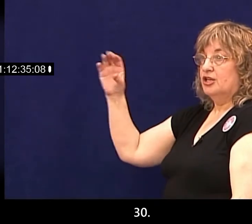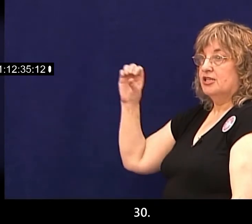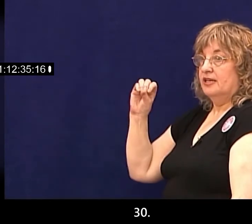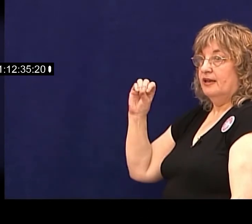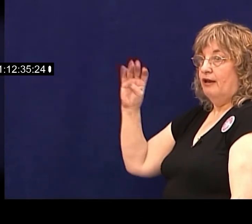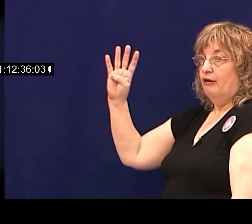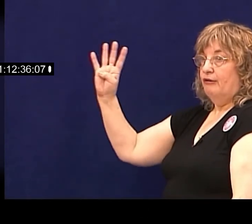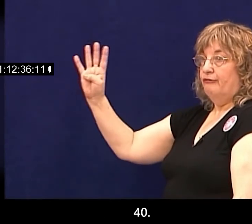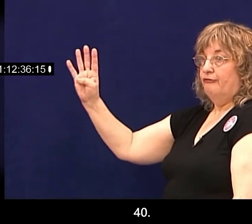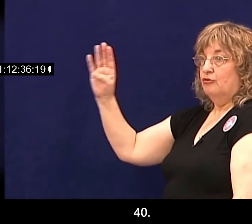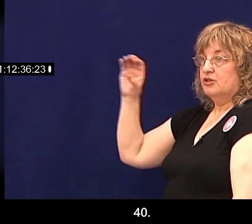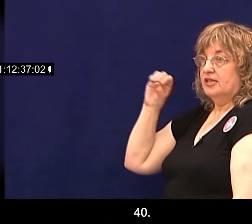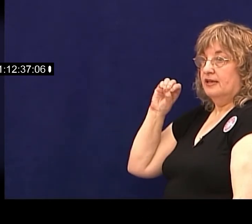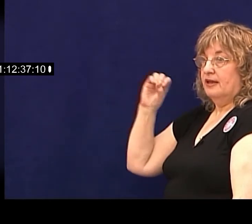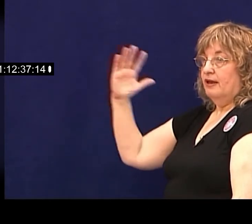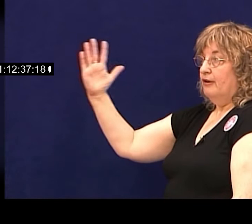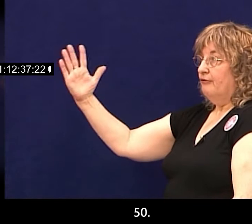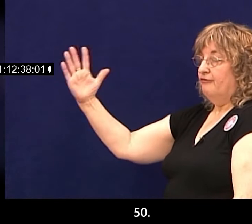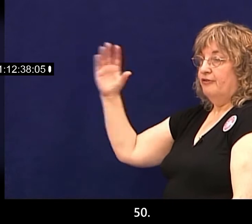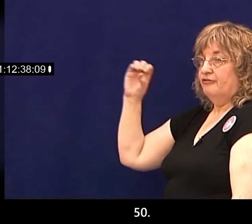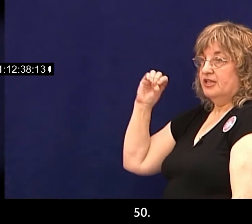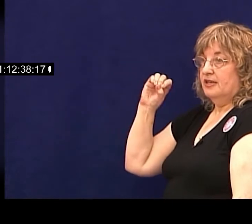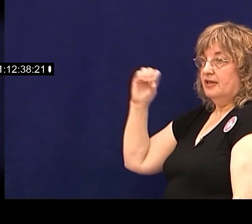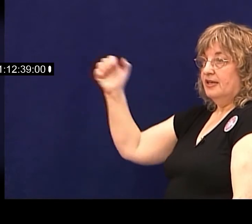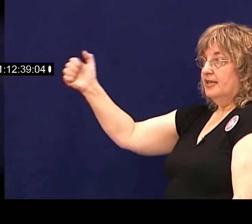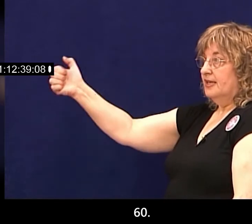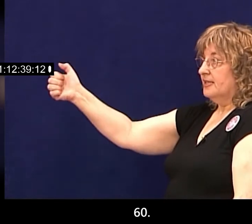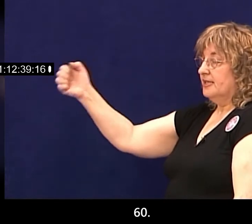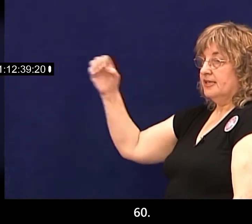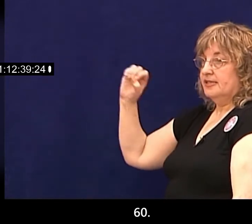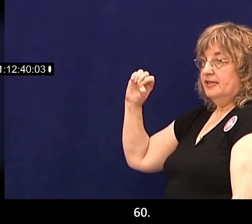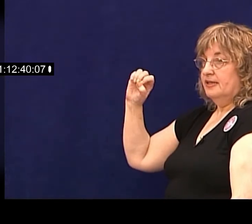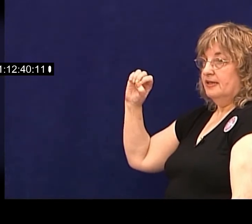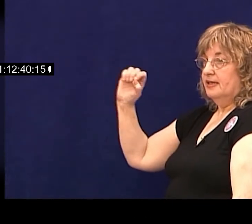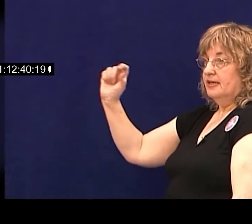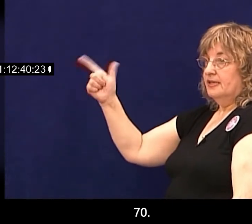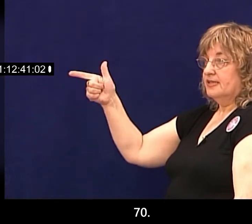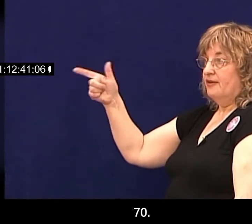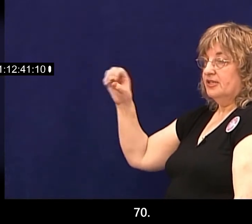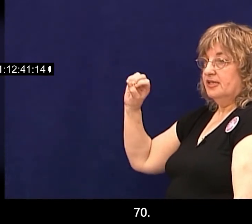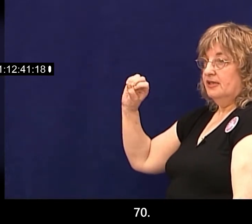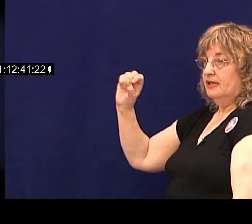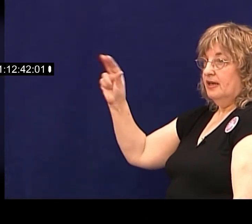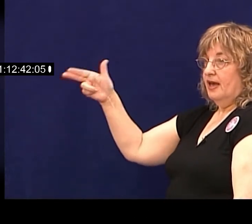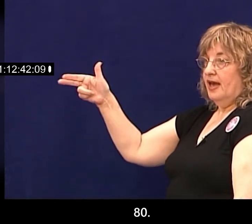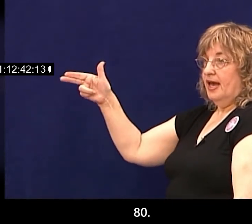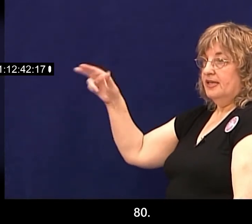30, 40, 50, 60, 70,